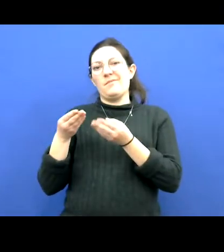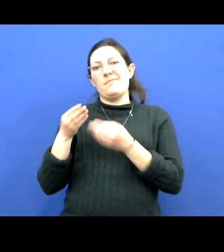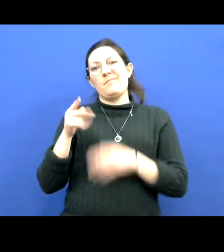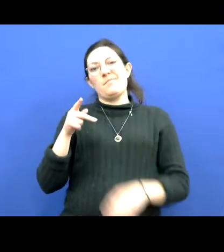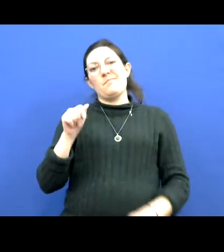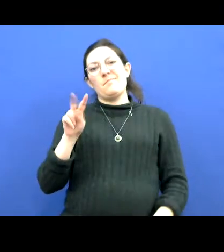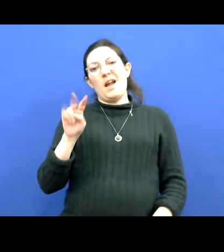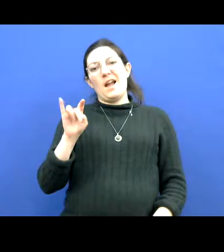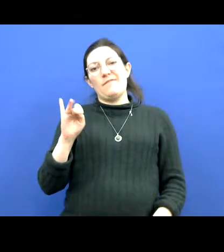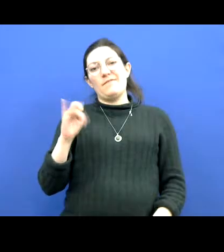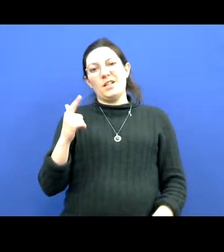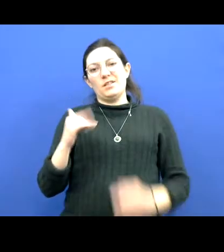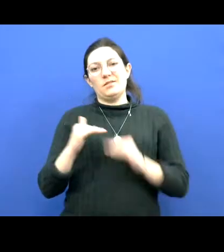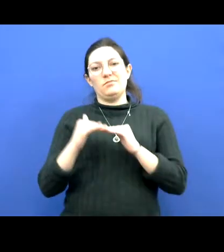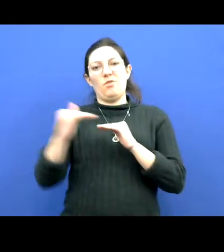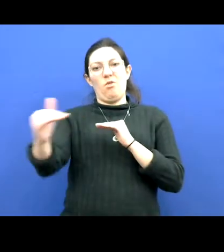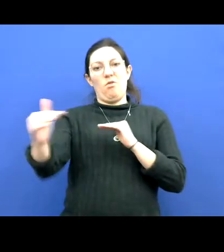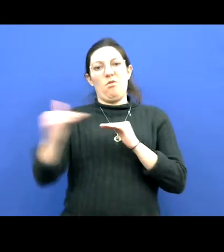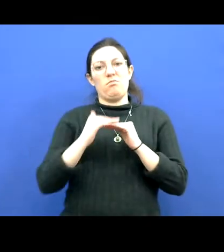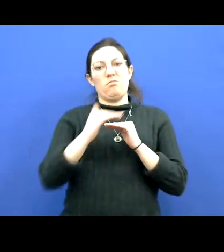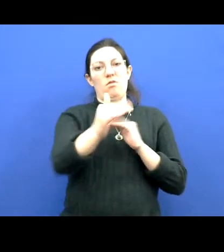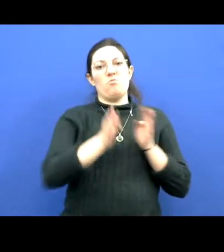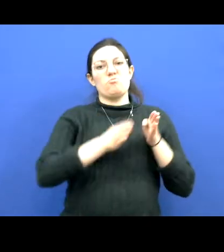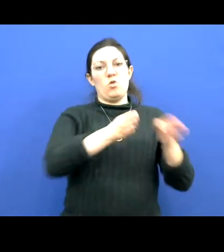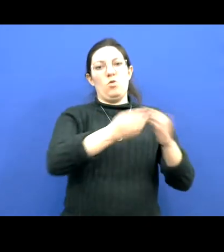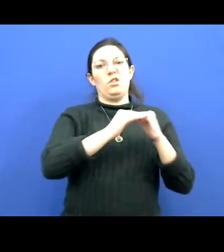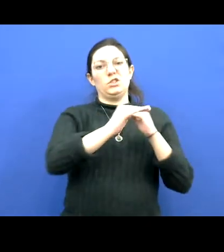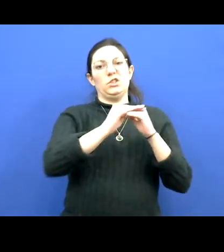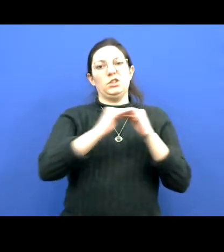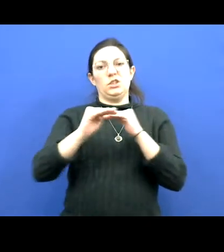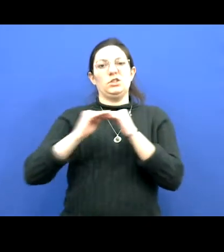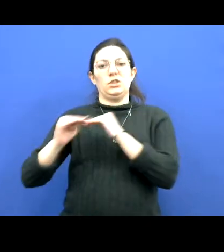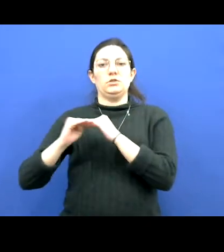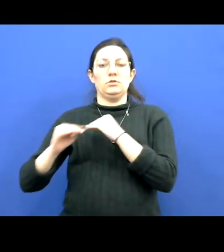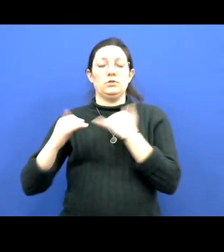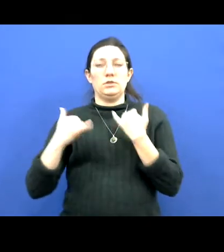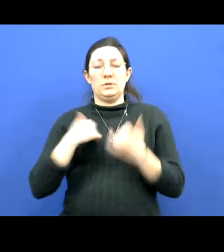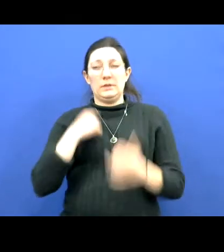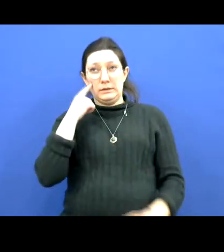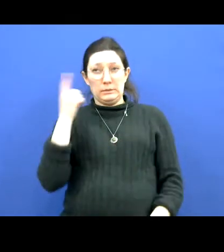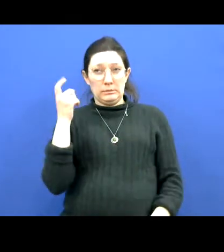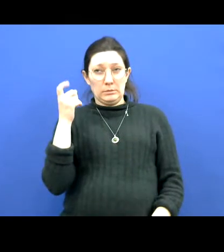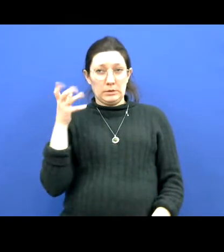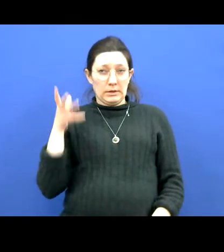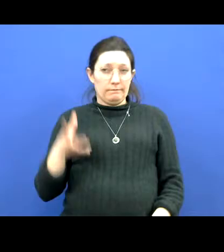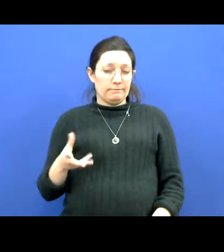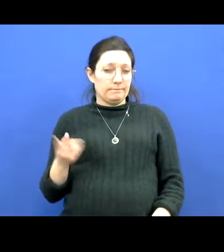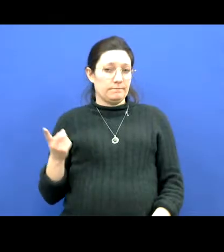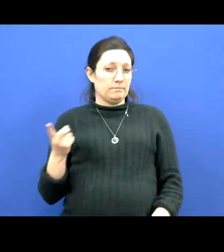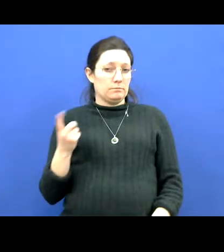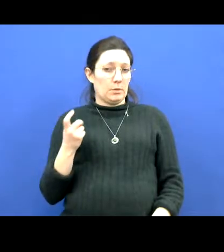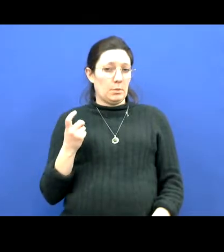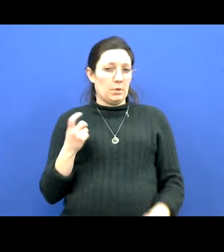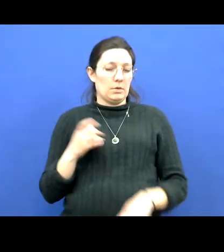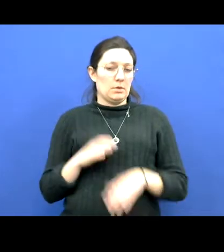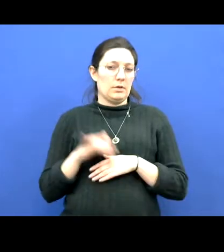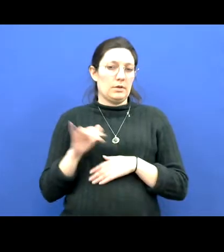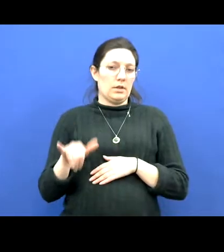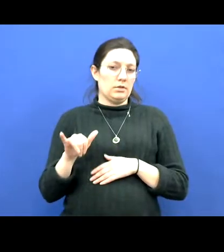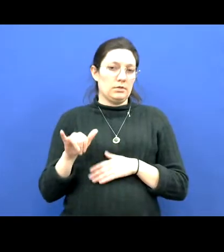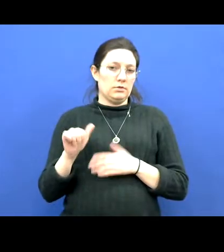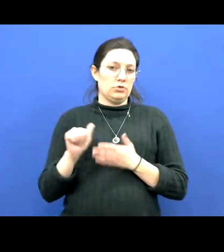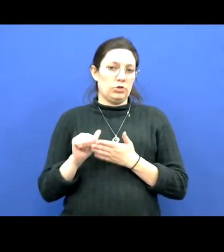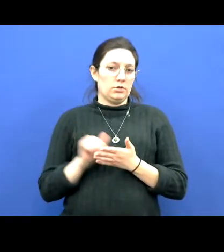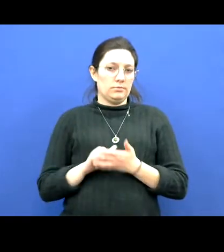going on. That's just finishing up. I think we have one paving project left that's actually on the agenda. So